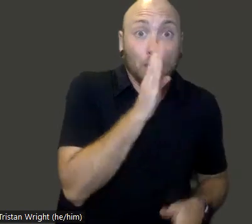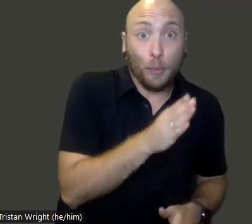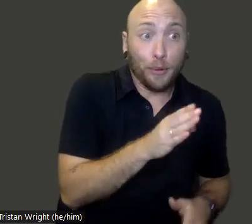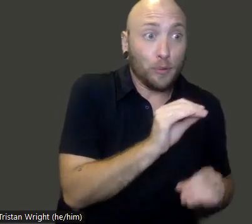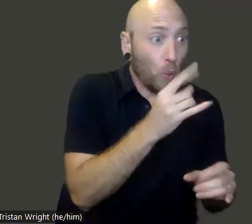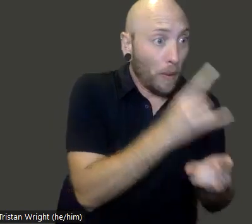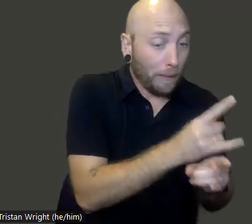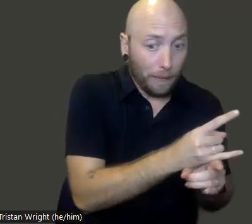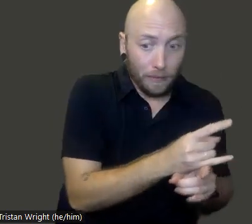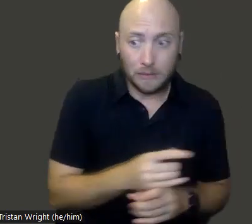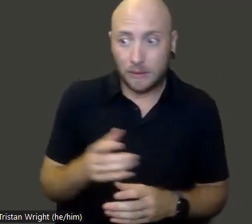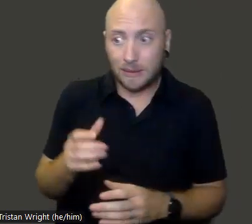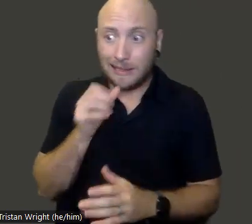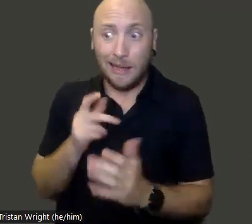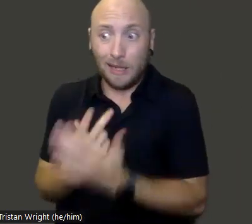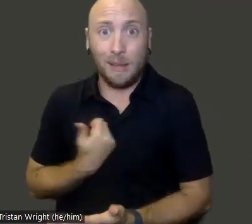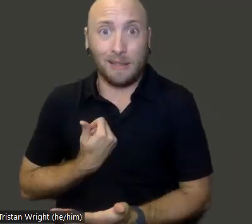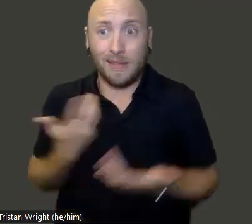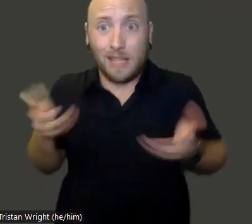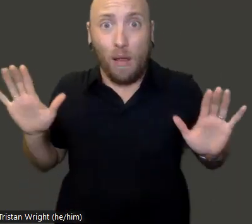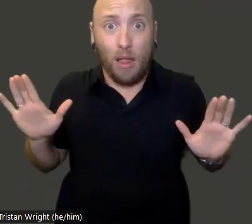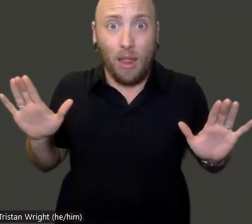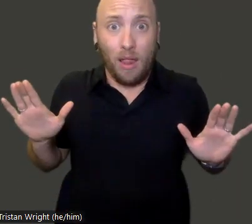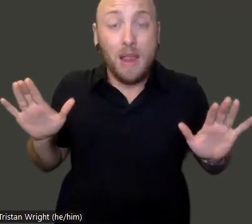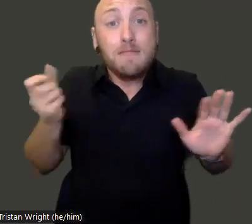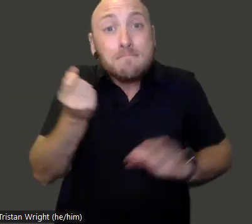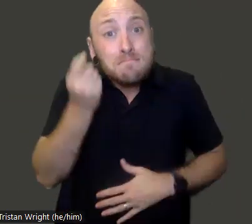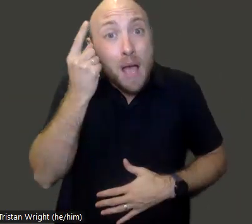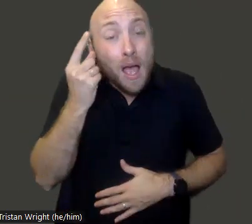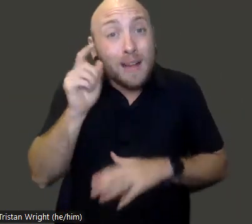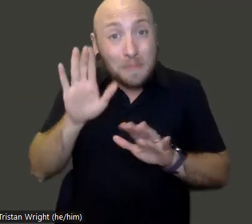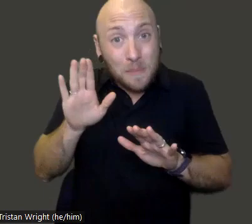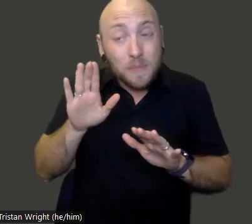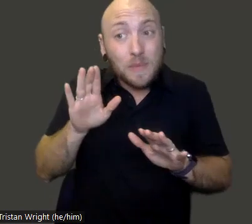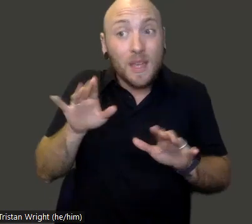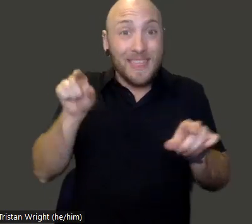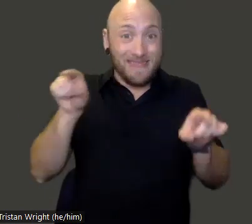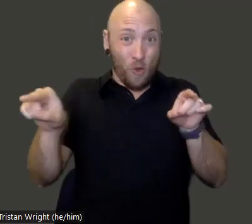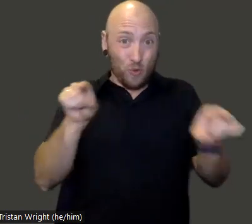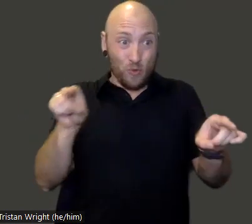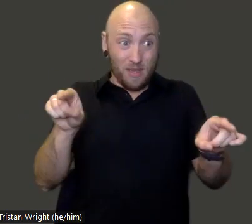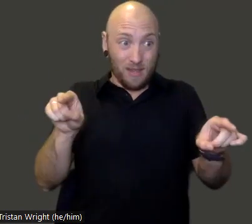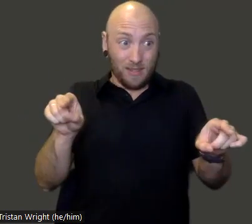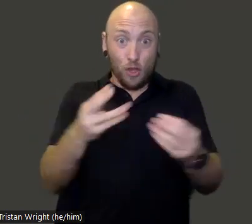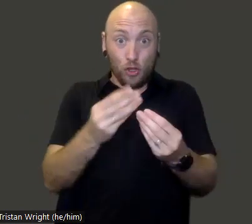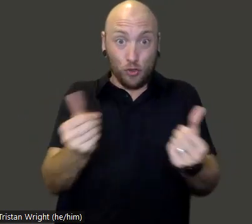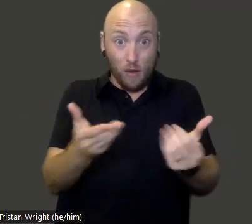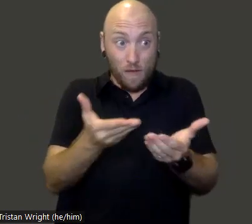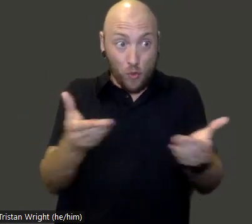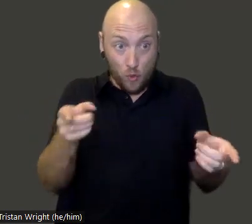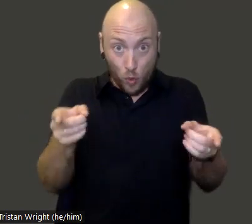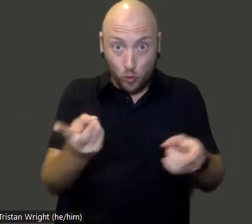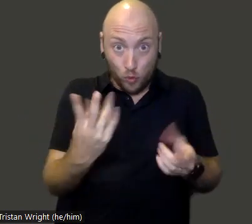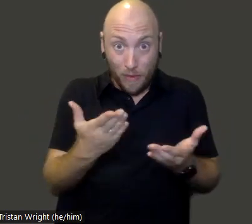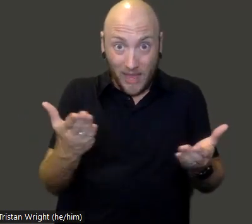got here, you know, but the solution to that was the solution to everything else, right? The solution to